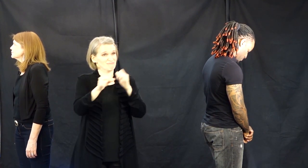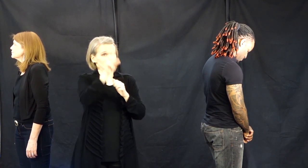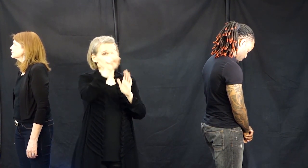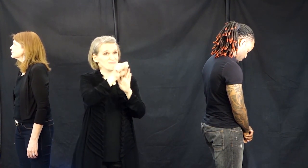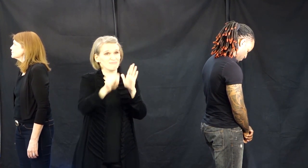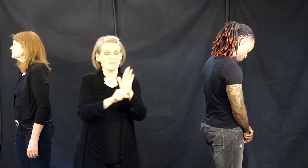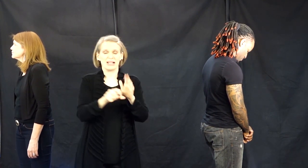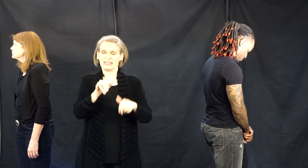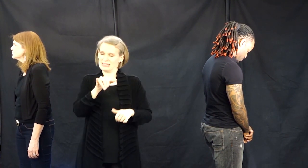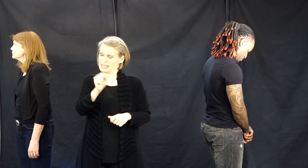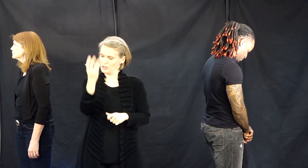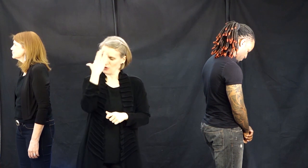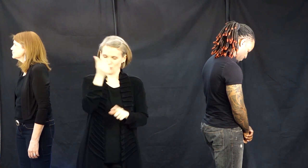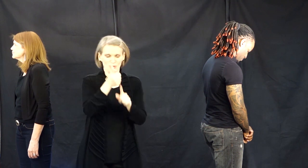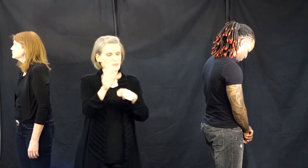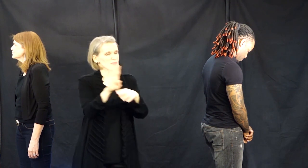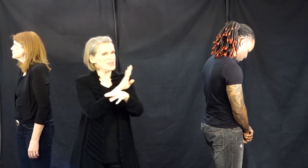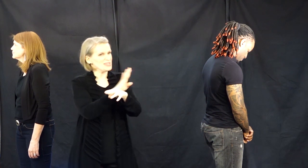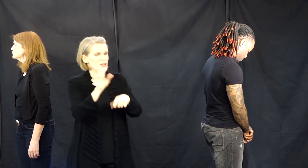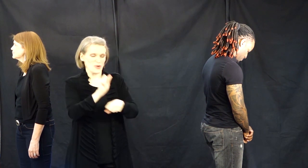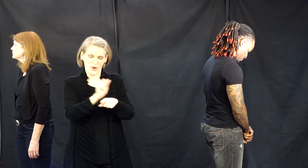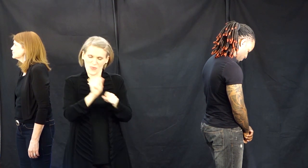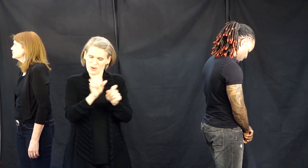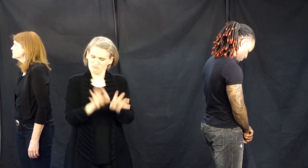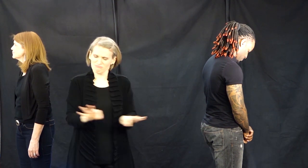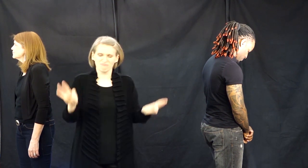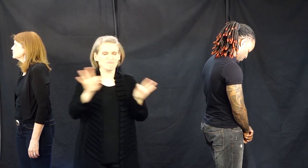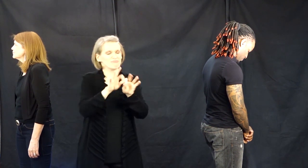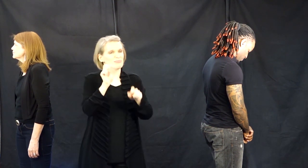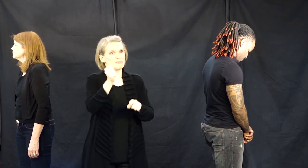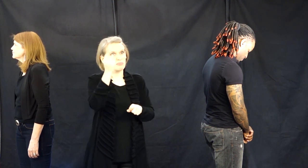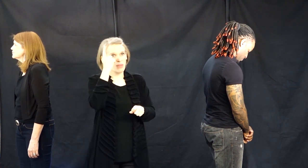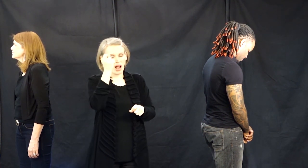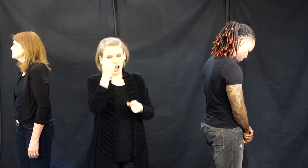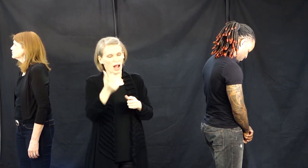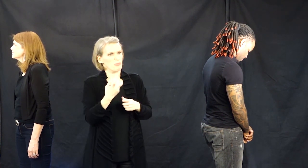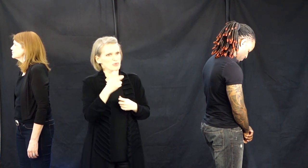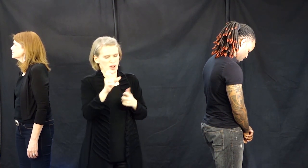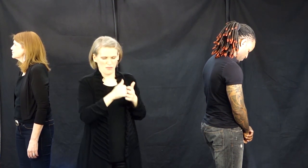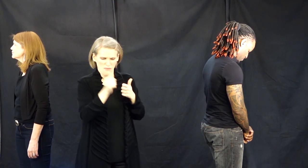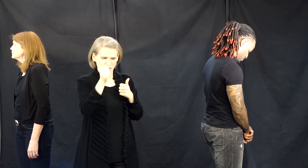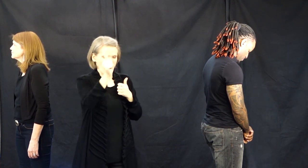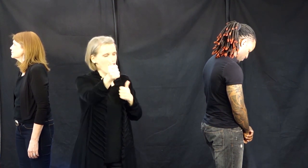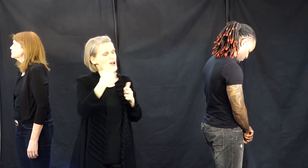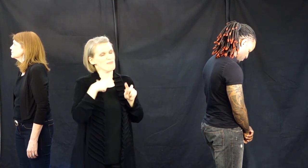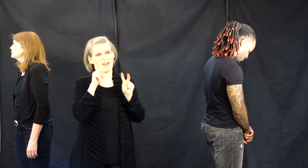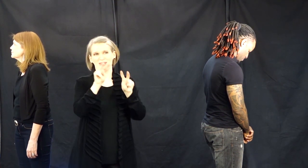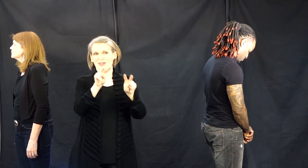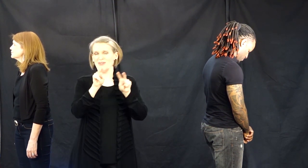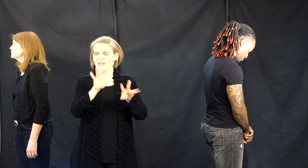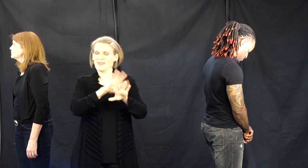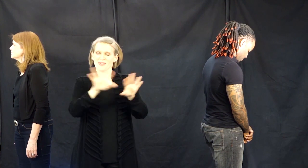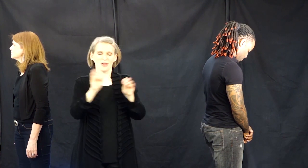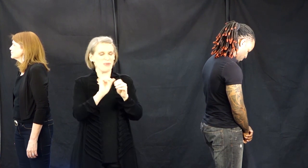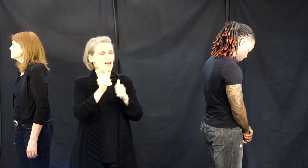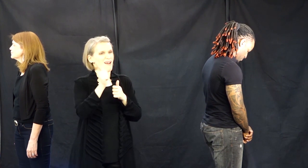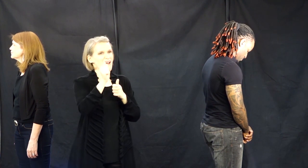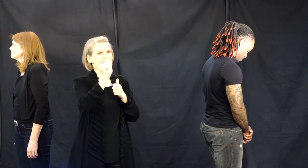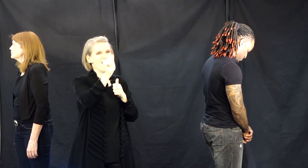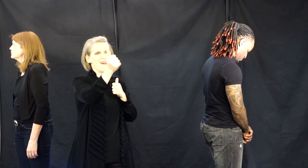you're very busy, I know your work's important, but I'm crossing the ocean and I just can't wait. You won't be an ocean away,